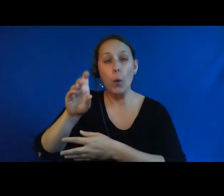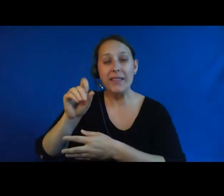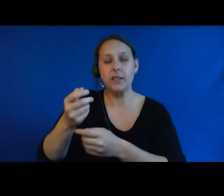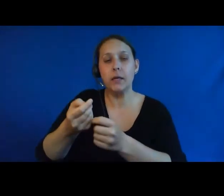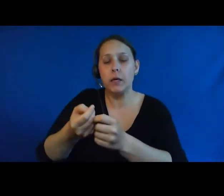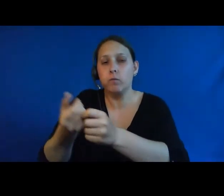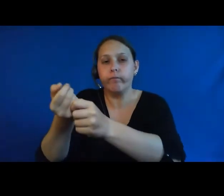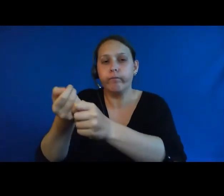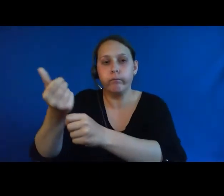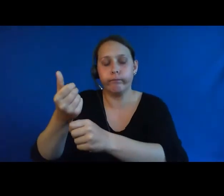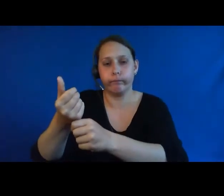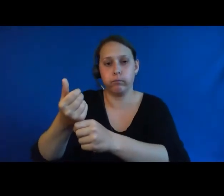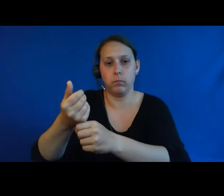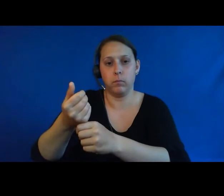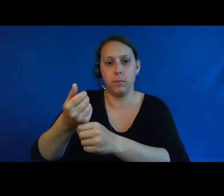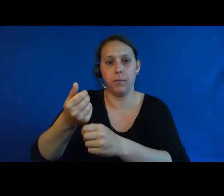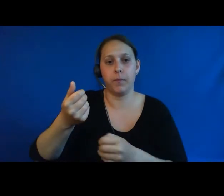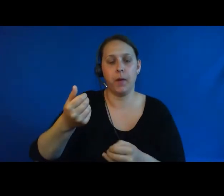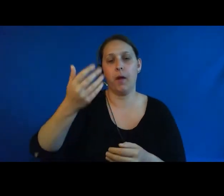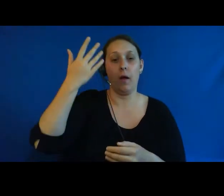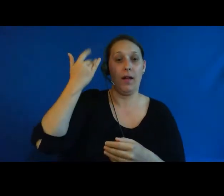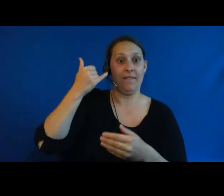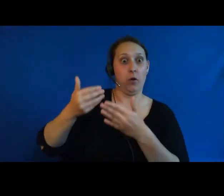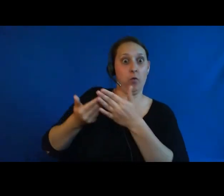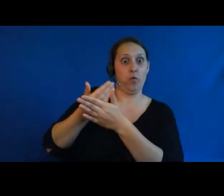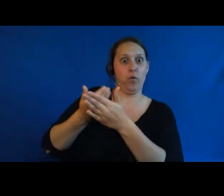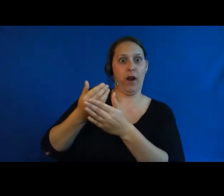bringing fresh weeds to germinate later on in that time.